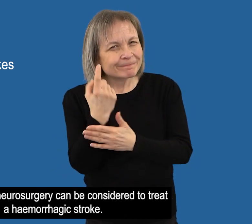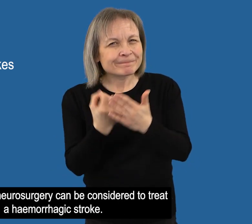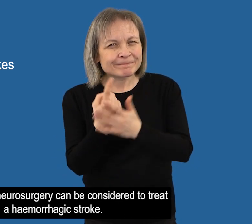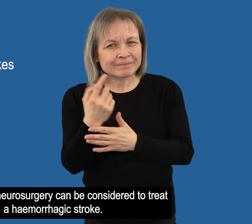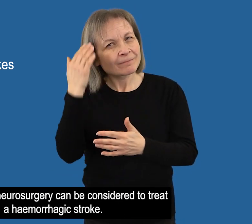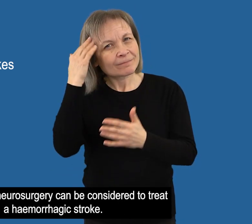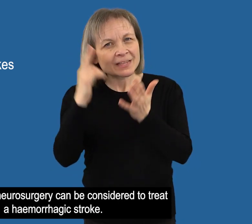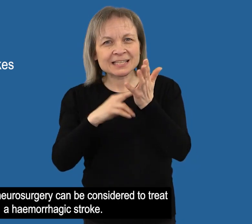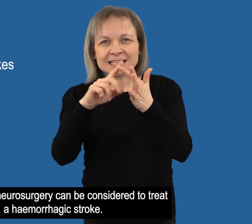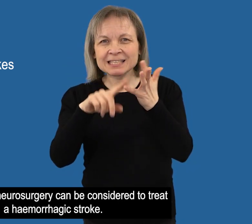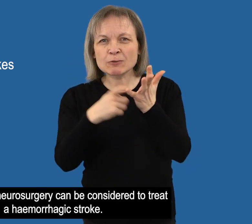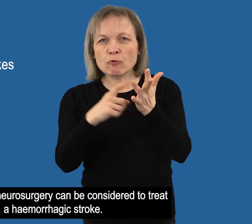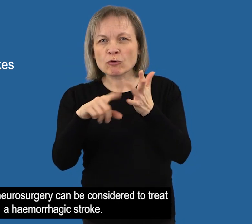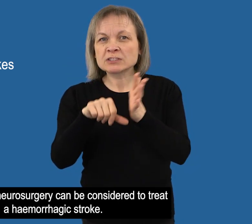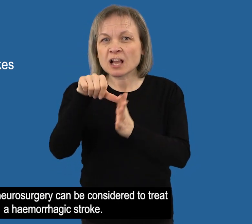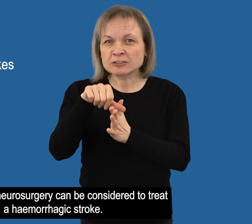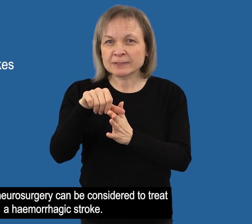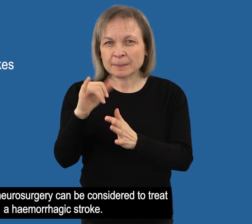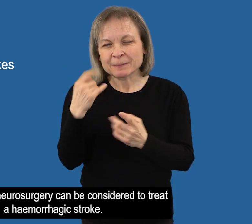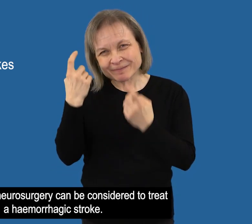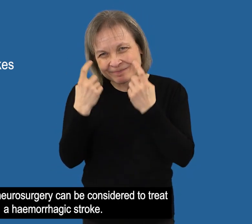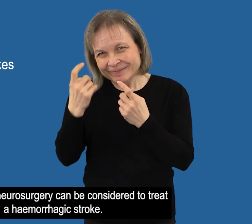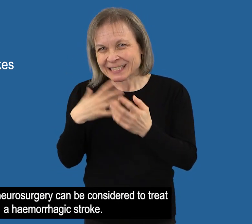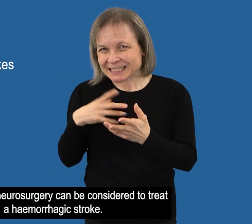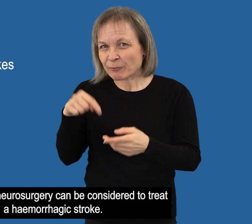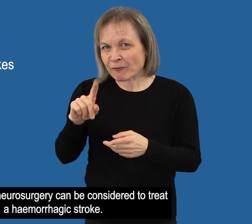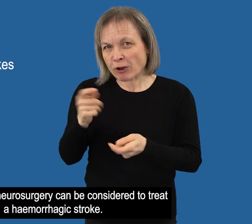Occasionally, neurosurgery can be considered to treat a hemorrhagic stroke.